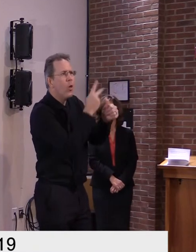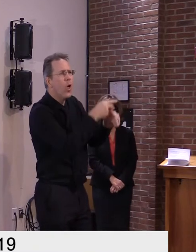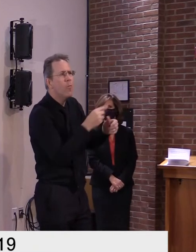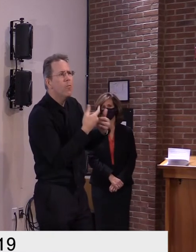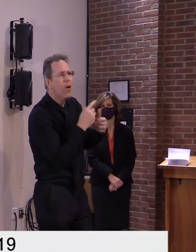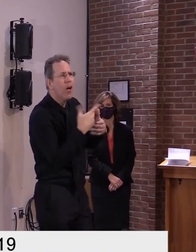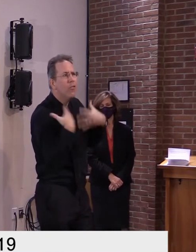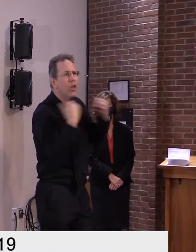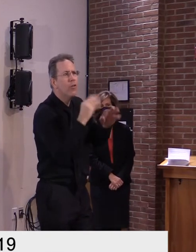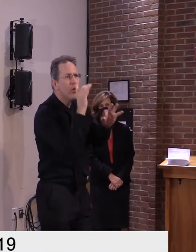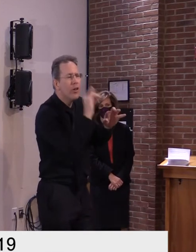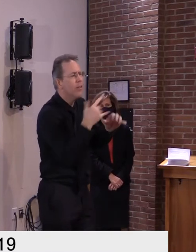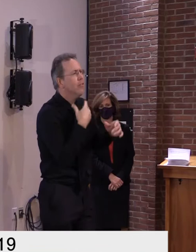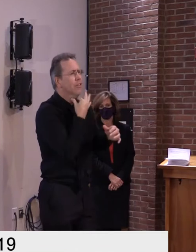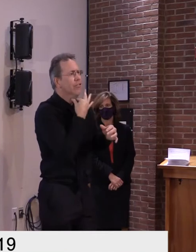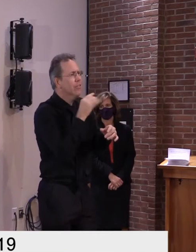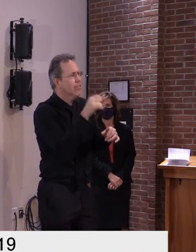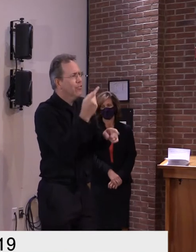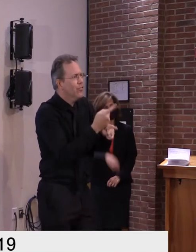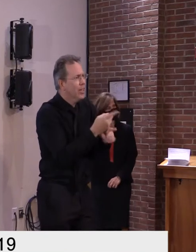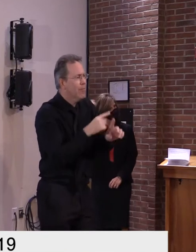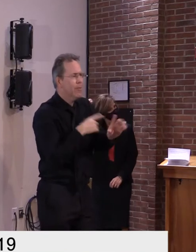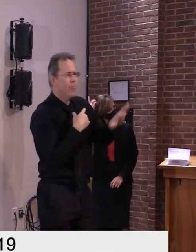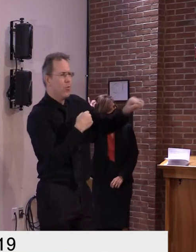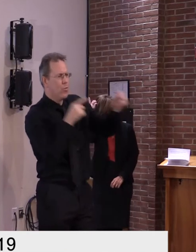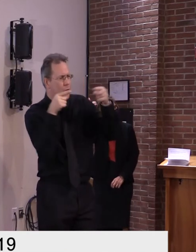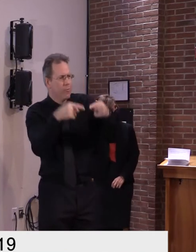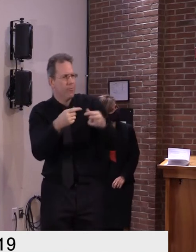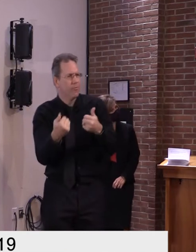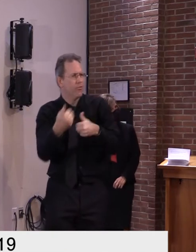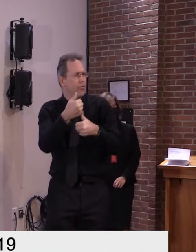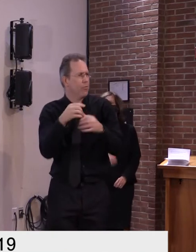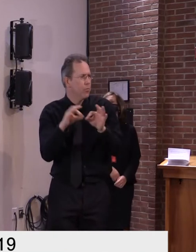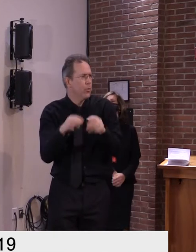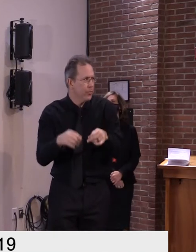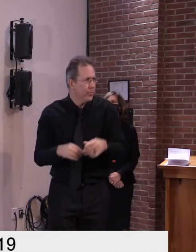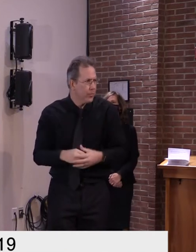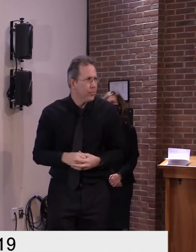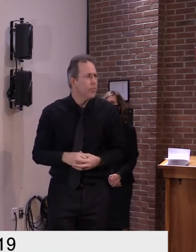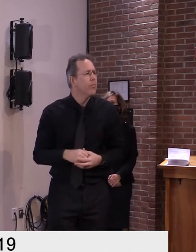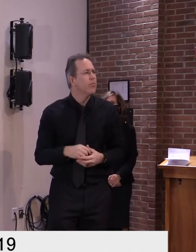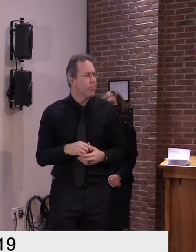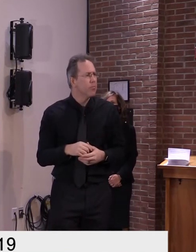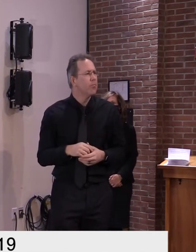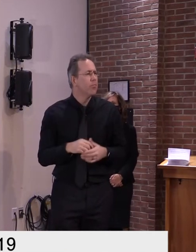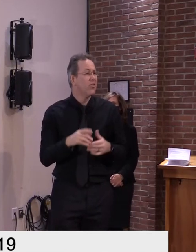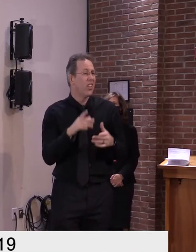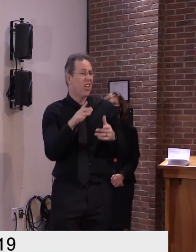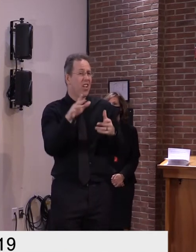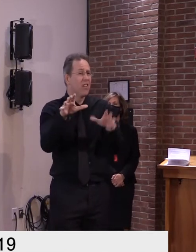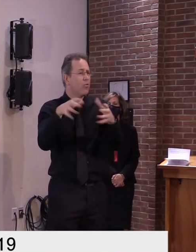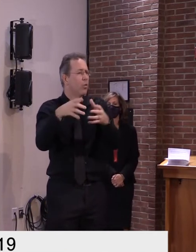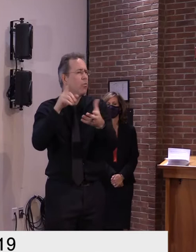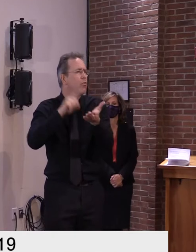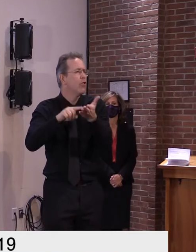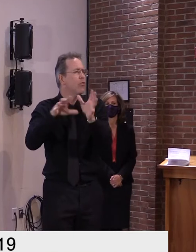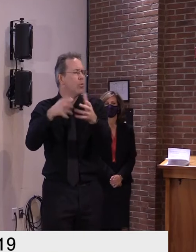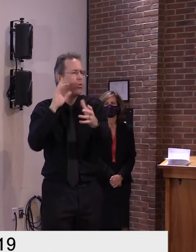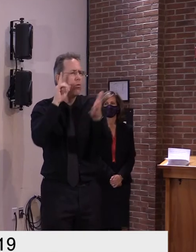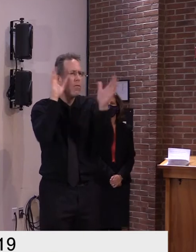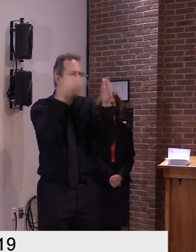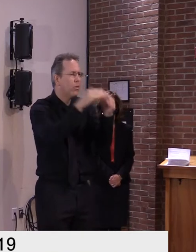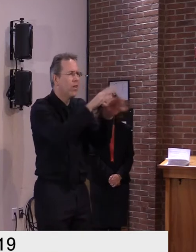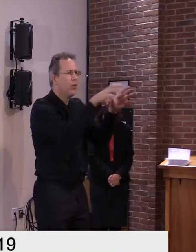will occur over time here so we can get some of that information. But we don't really have a lot to tell you. There